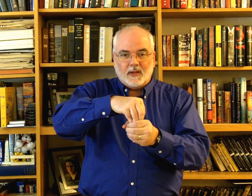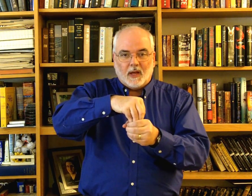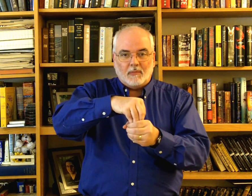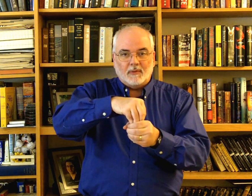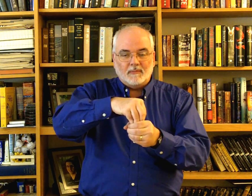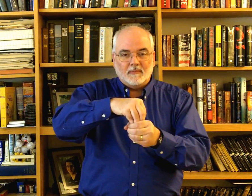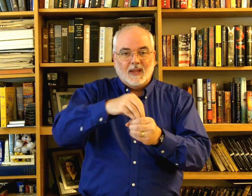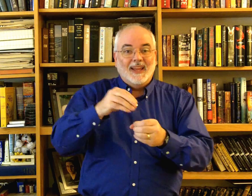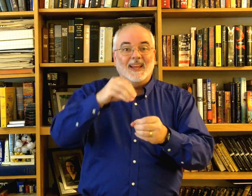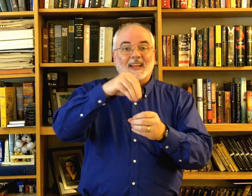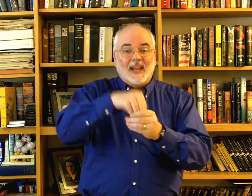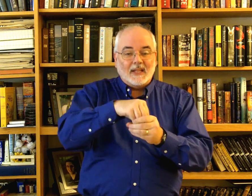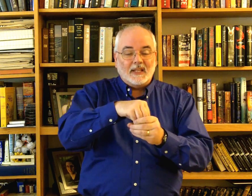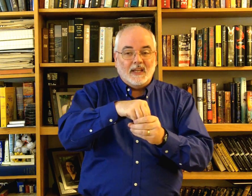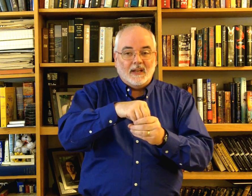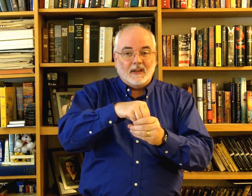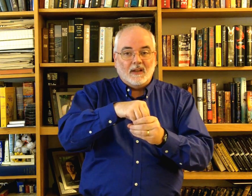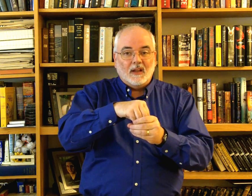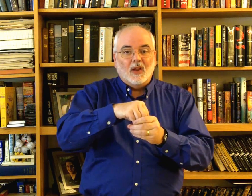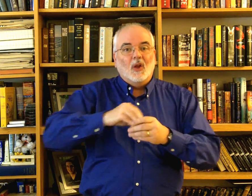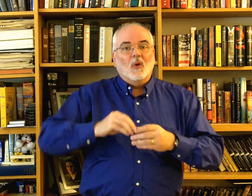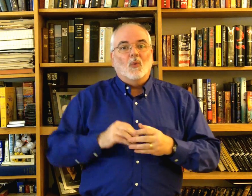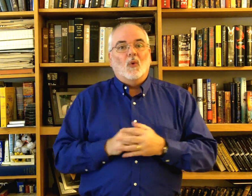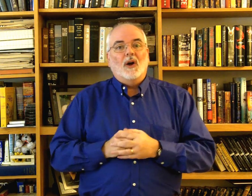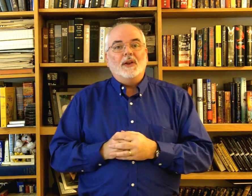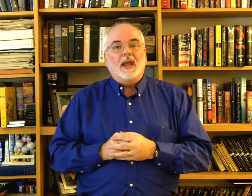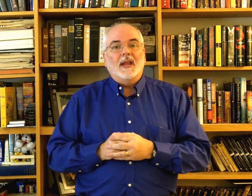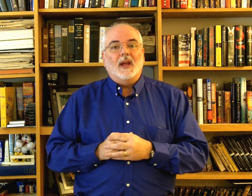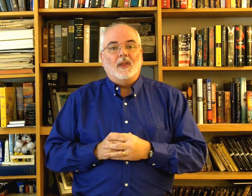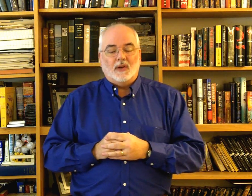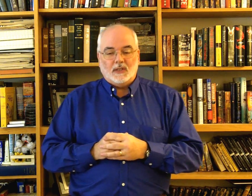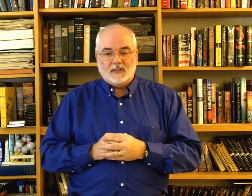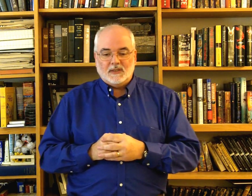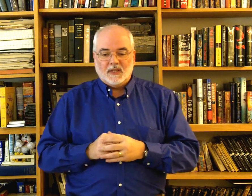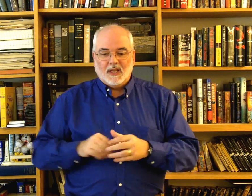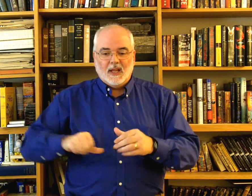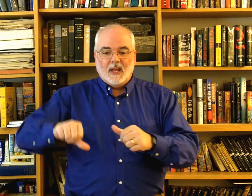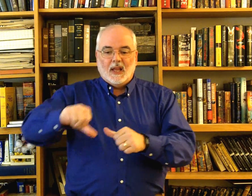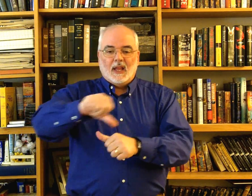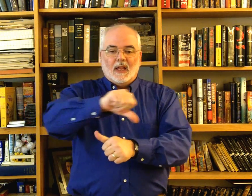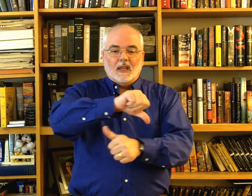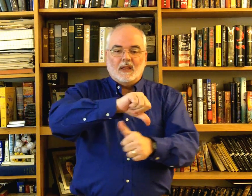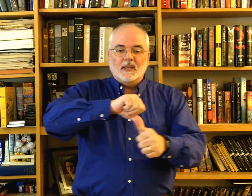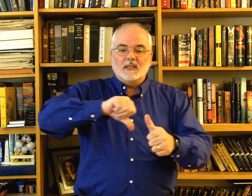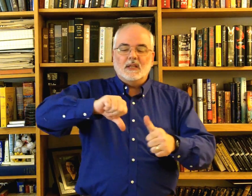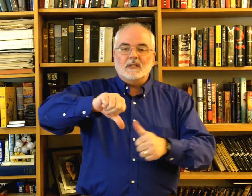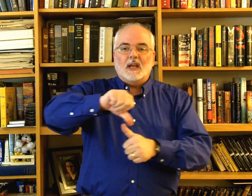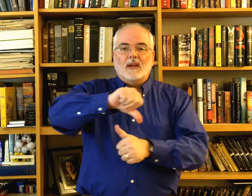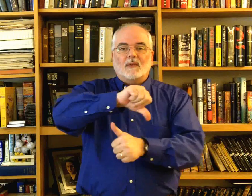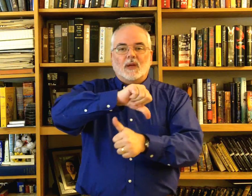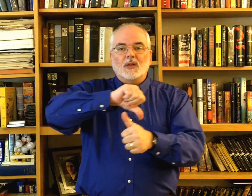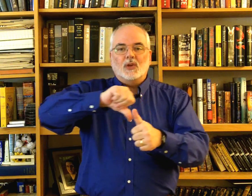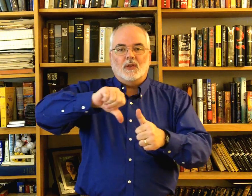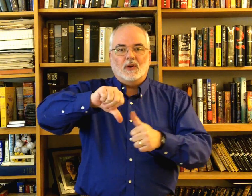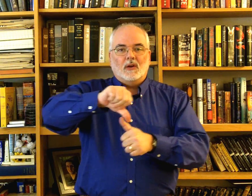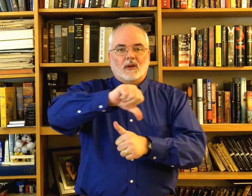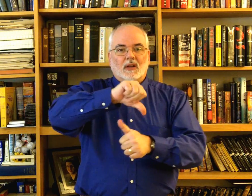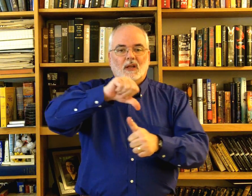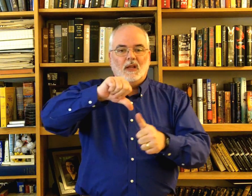cup. That's in. One and others. This is a sign for each other.